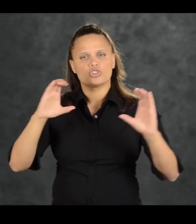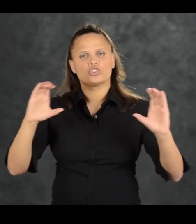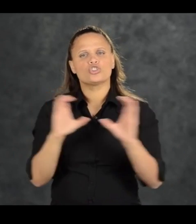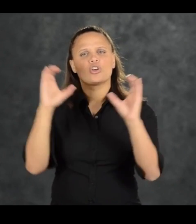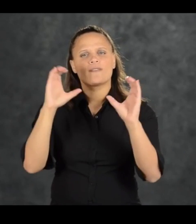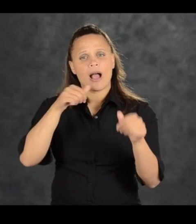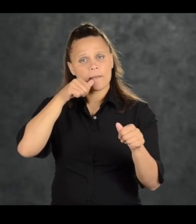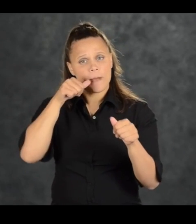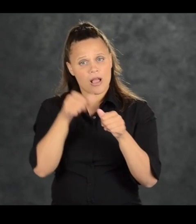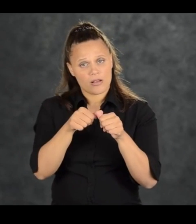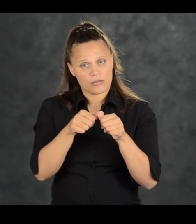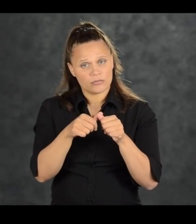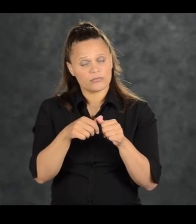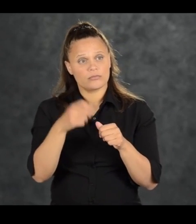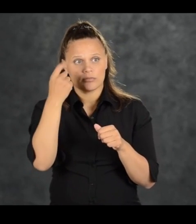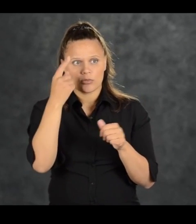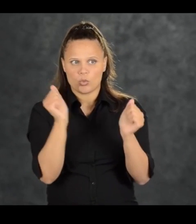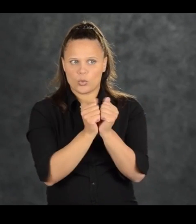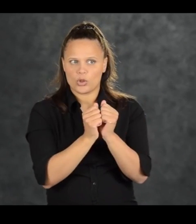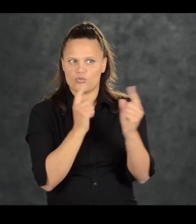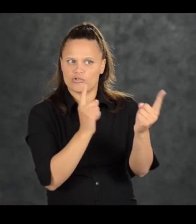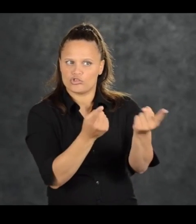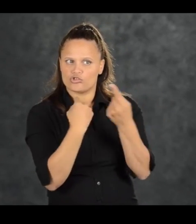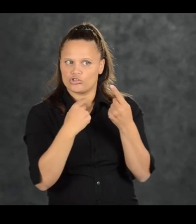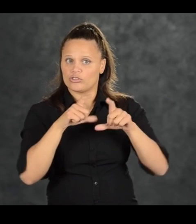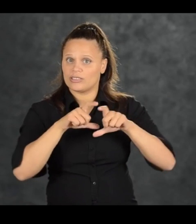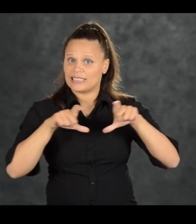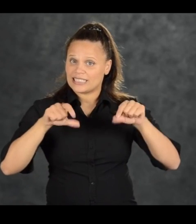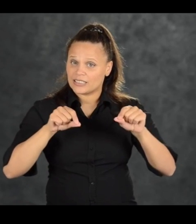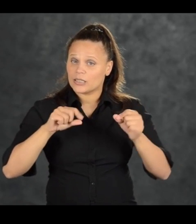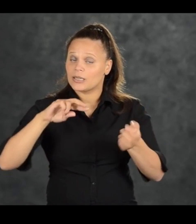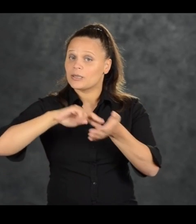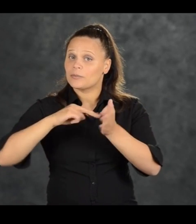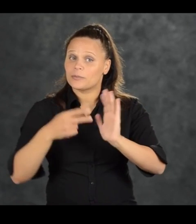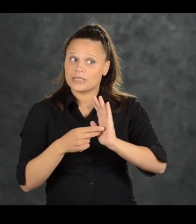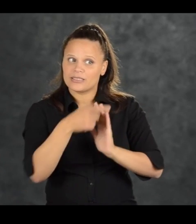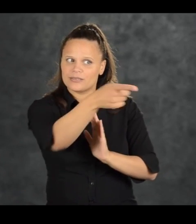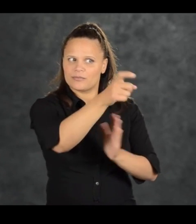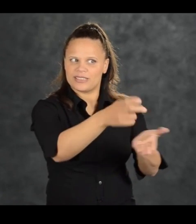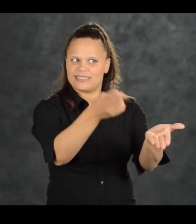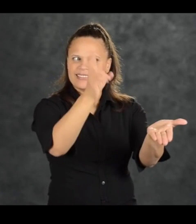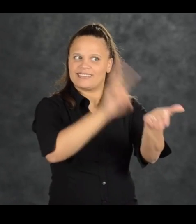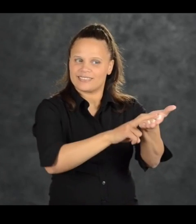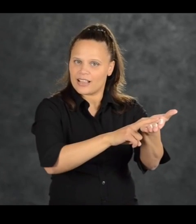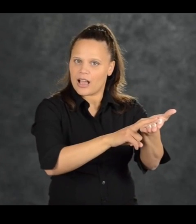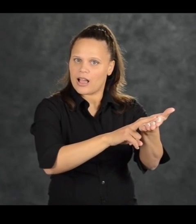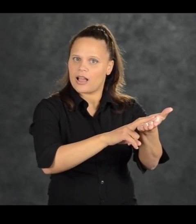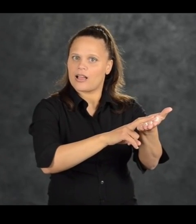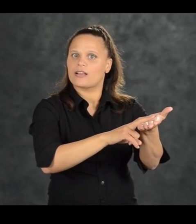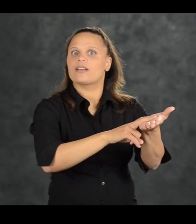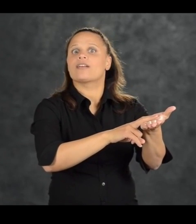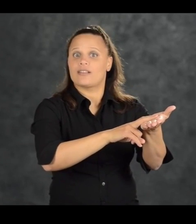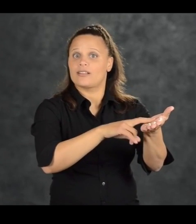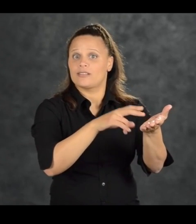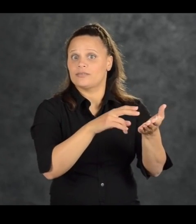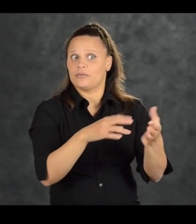You should head to the post office and get a certified mailing certificate, which means when